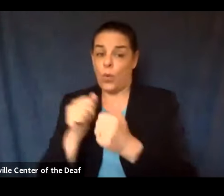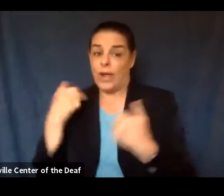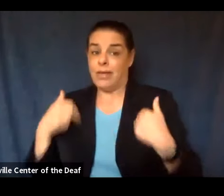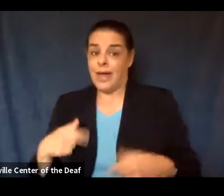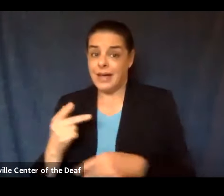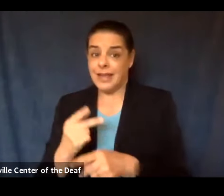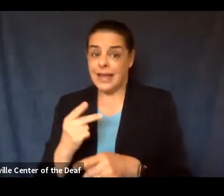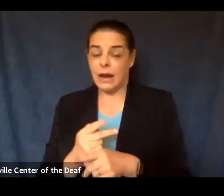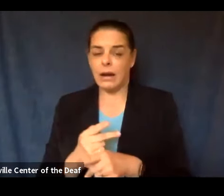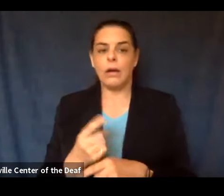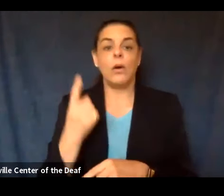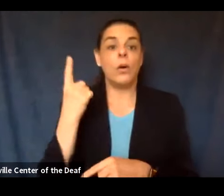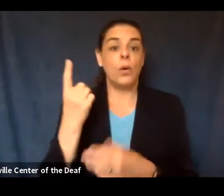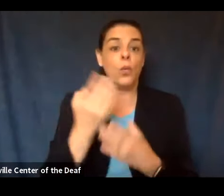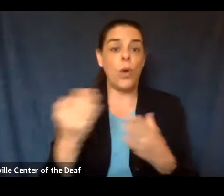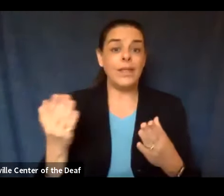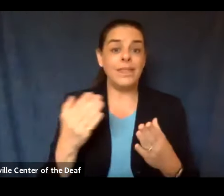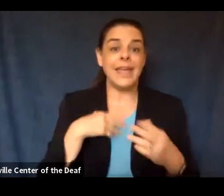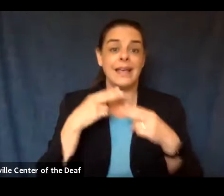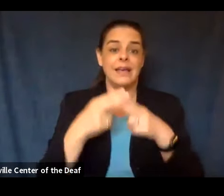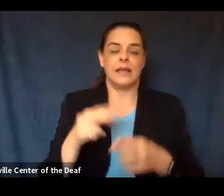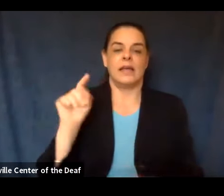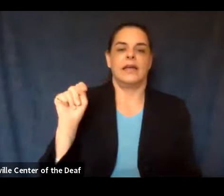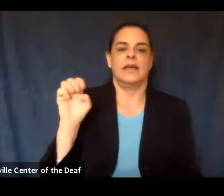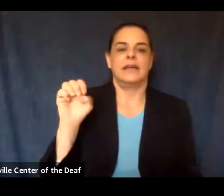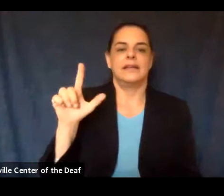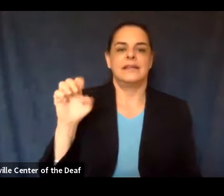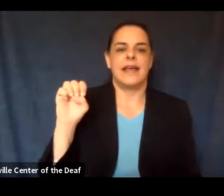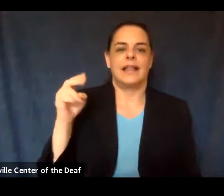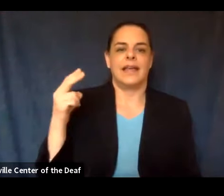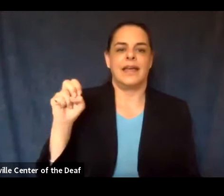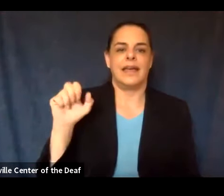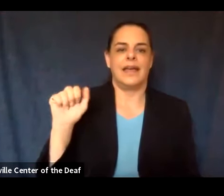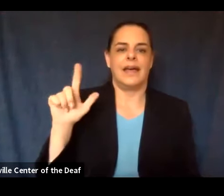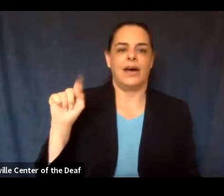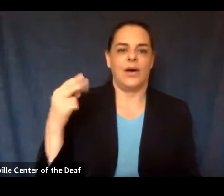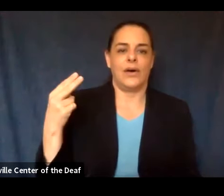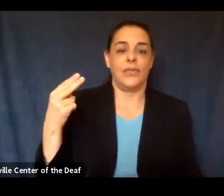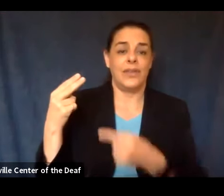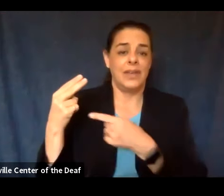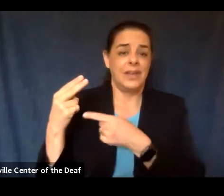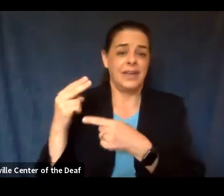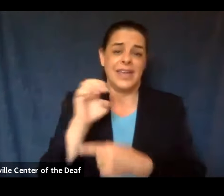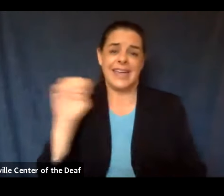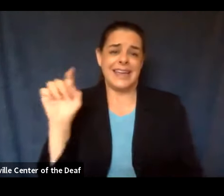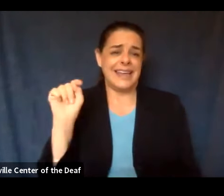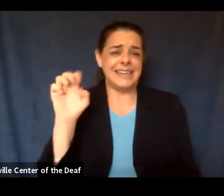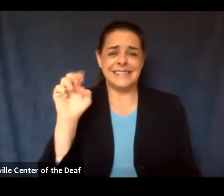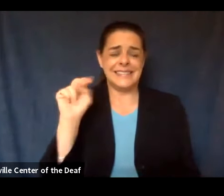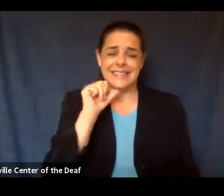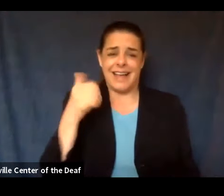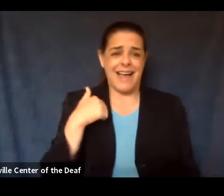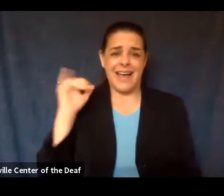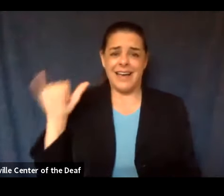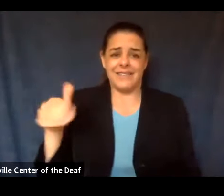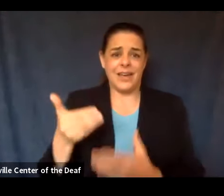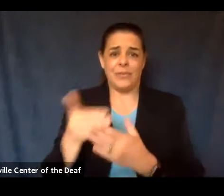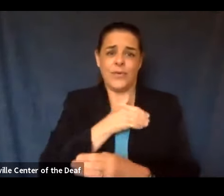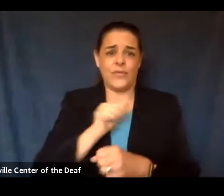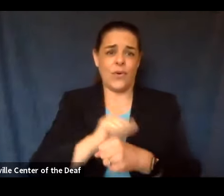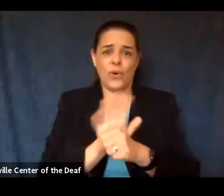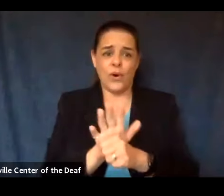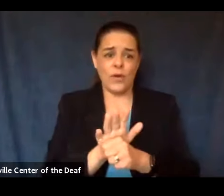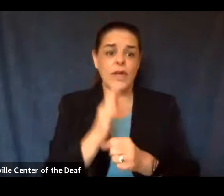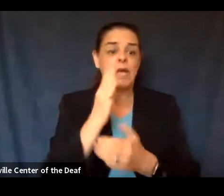that I will name is telehealth. Telehealth was a gap in the East Tennessee community prior to COVID. People had talked about it. Some